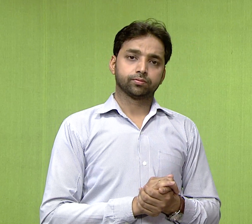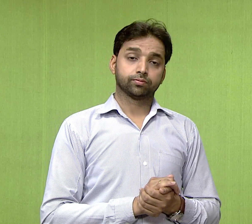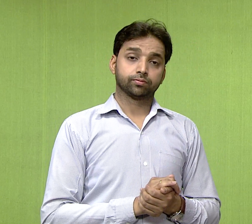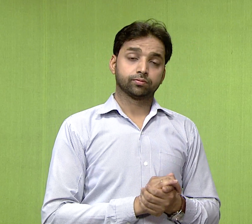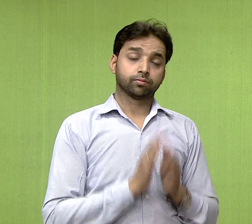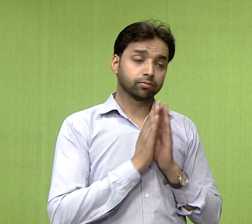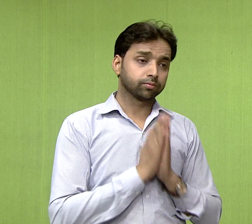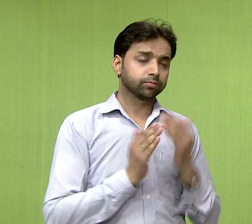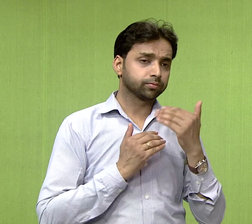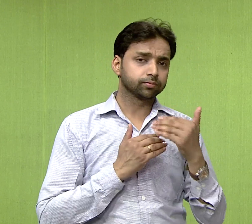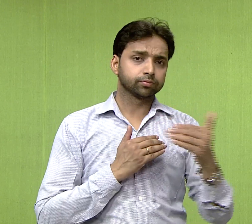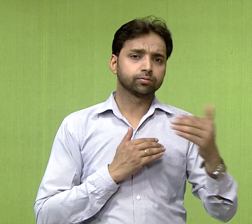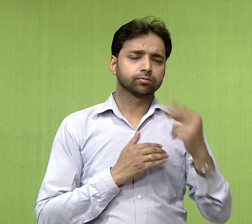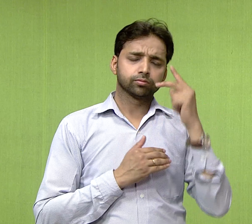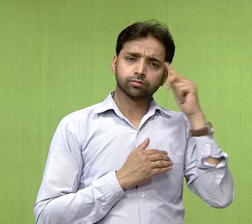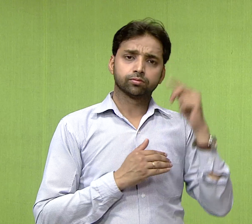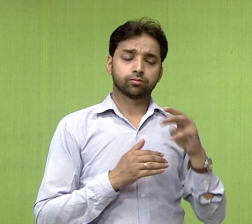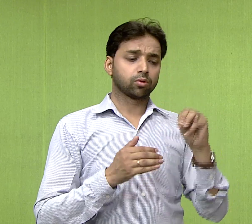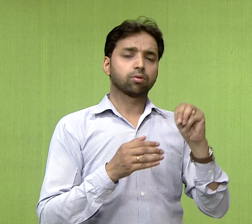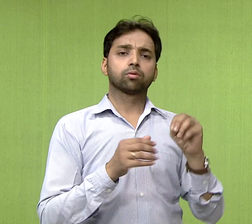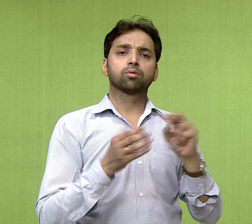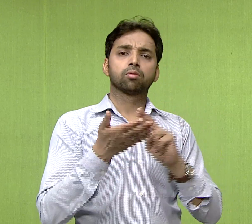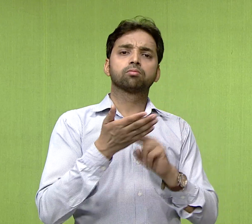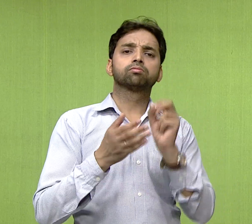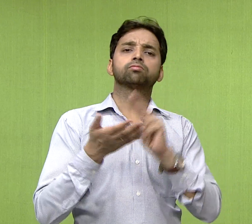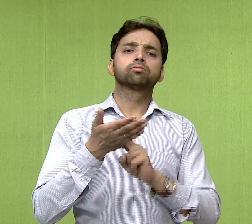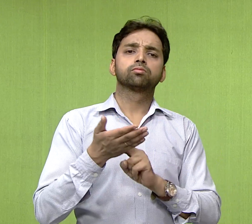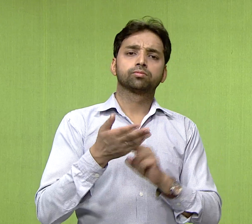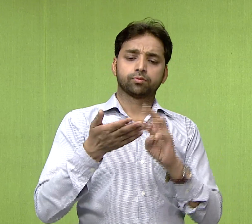the praying become you non-material things,